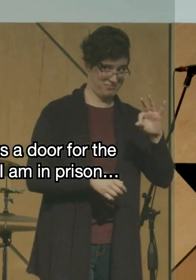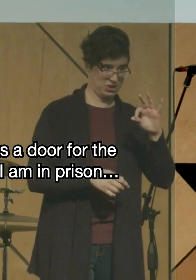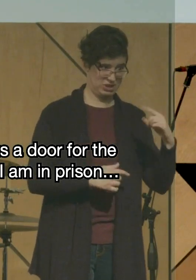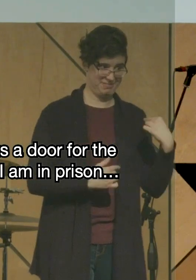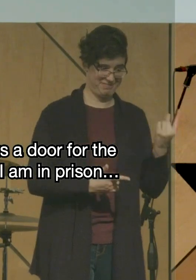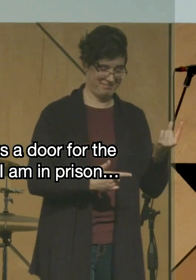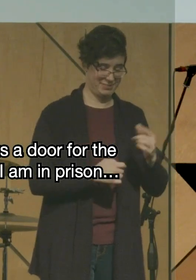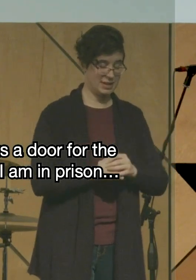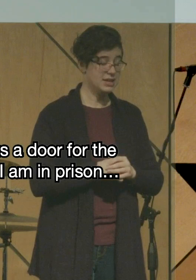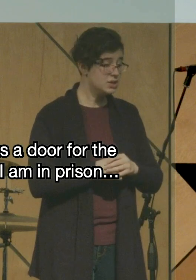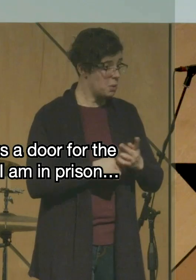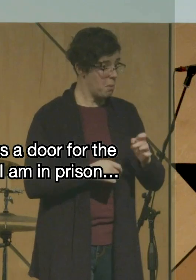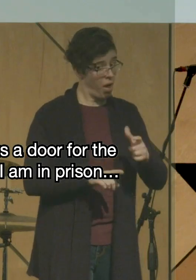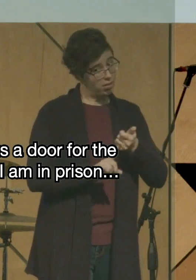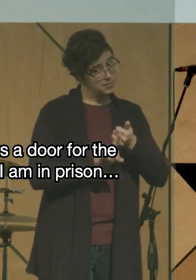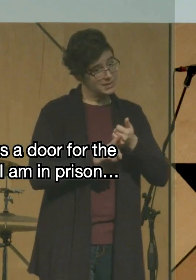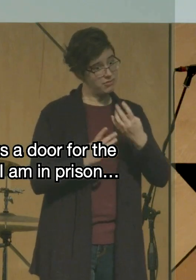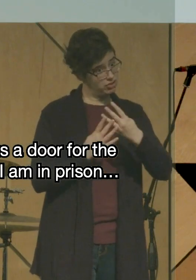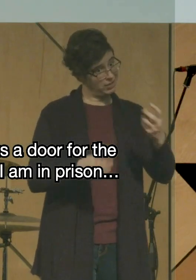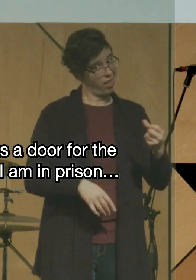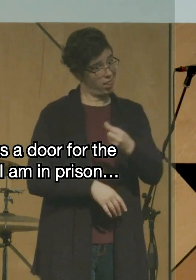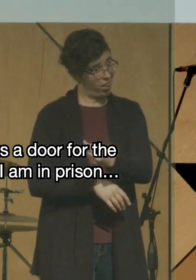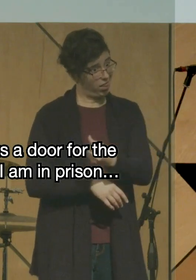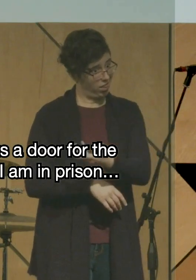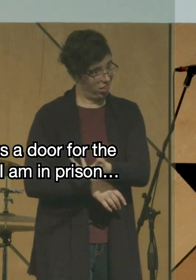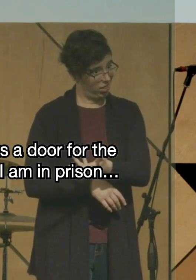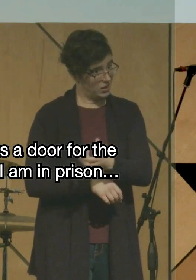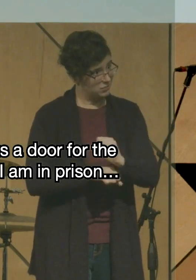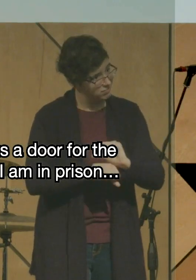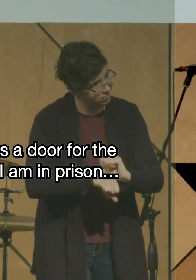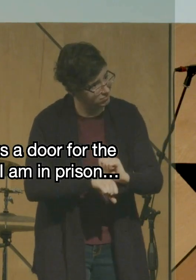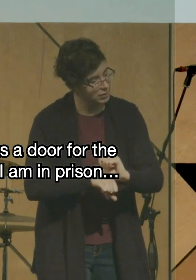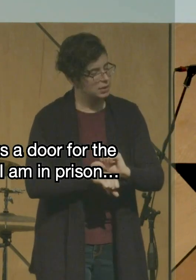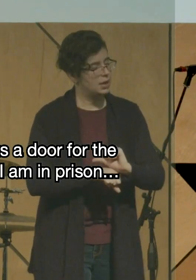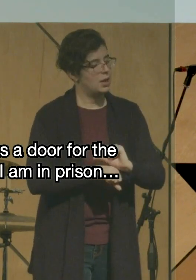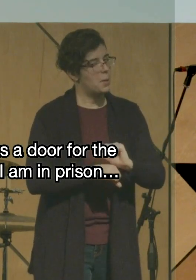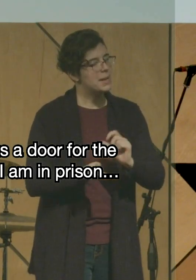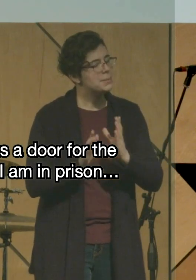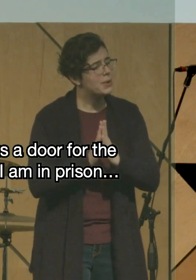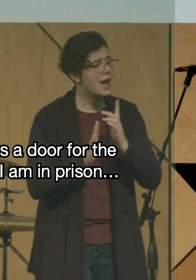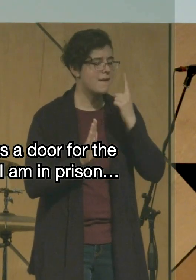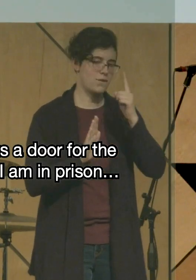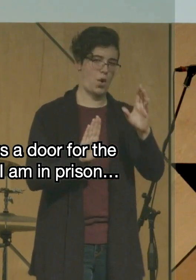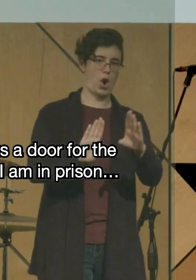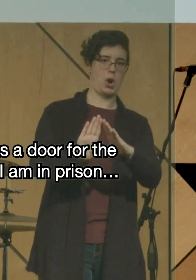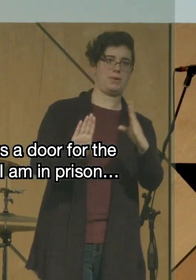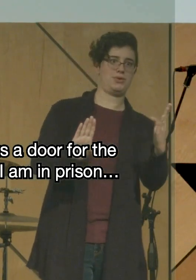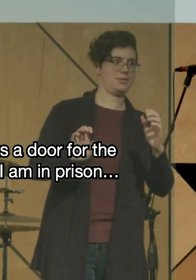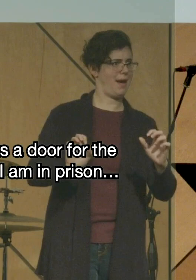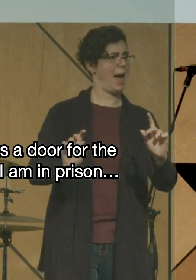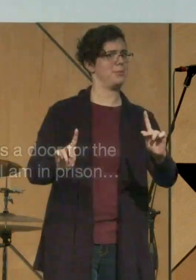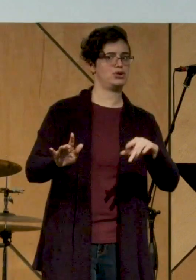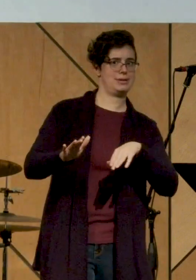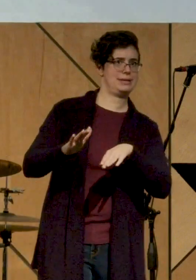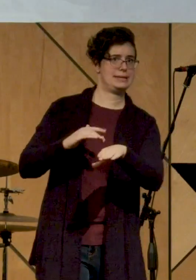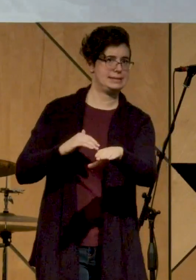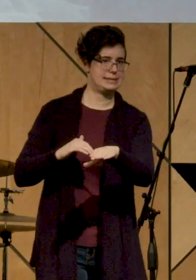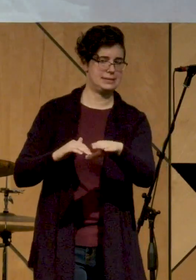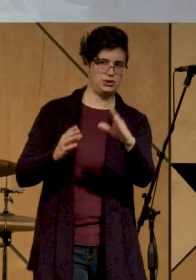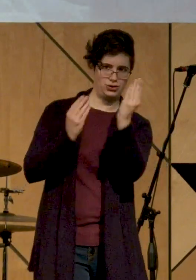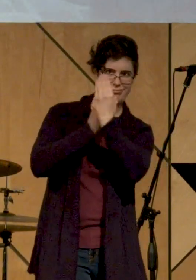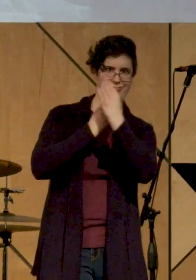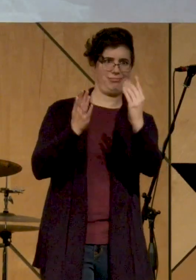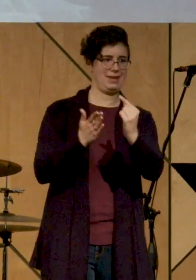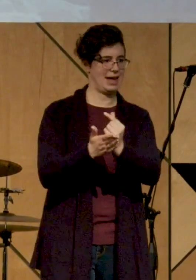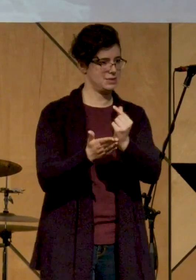up. He's in the clink, right? In jail. And he prays for open doors. And you might think the first time you